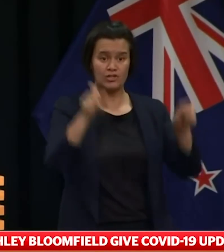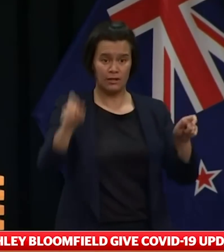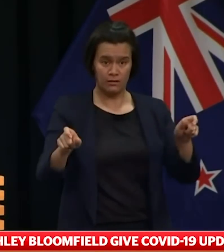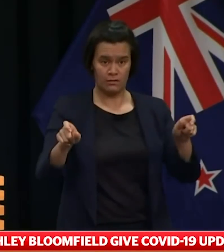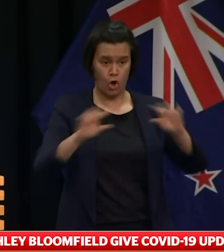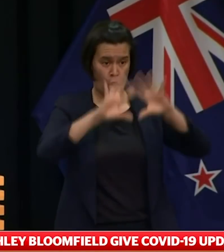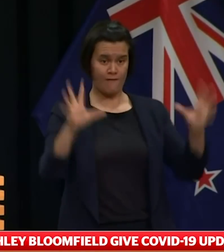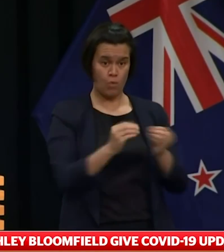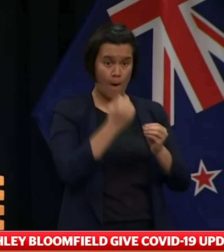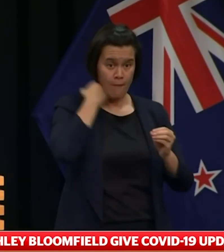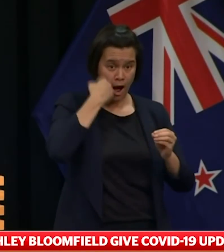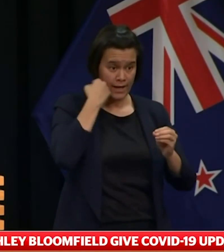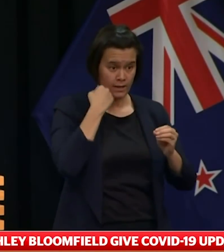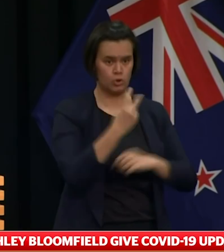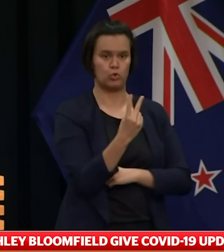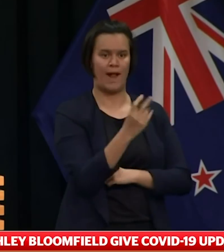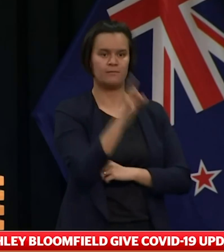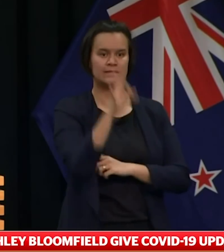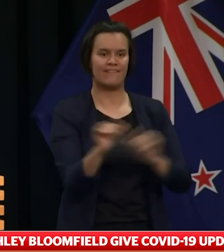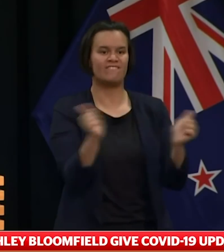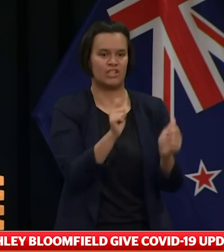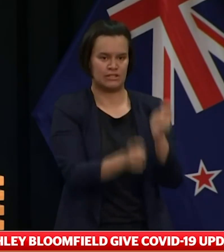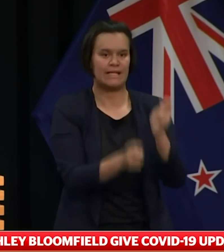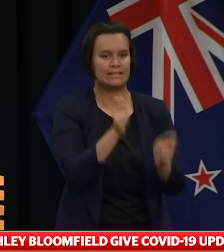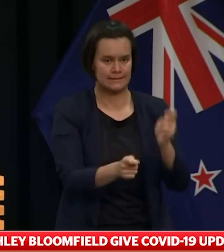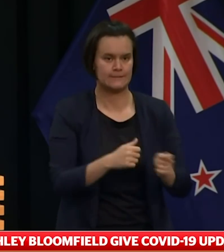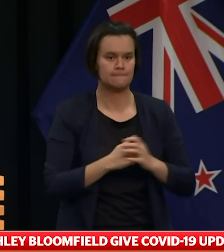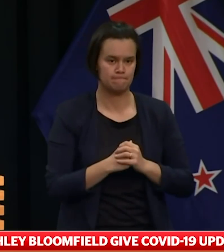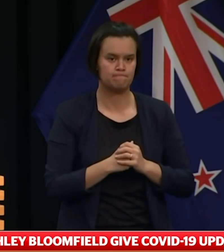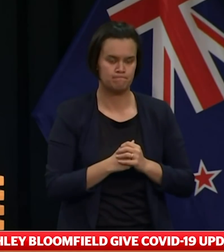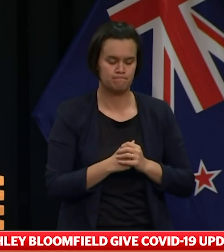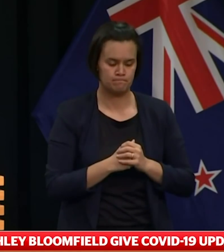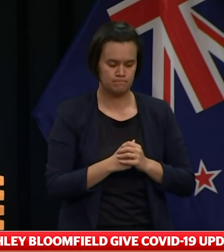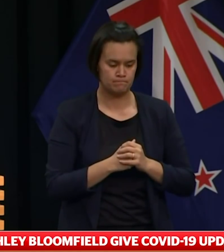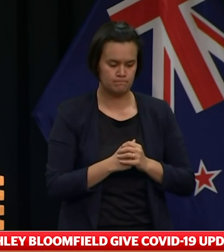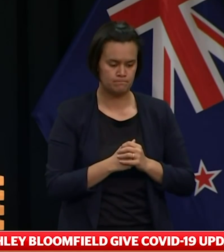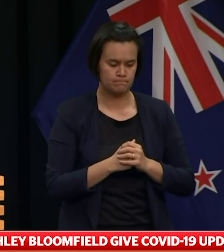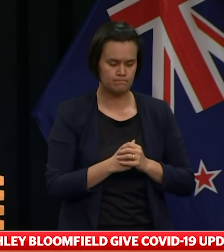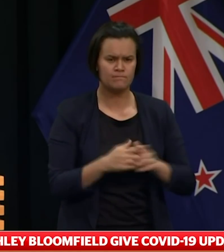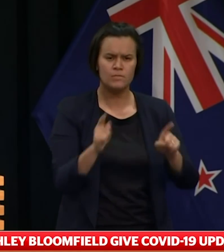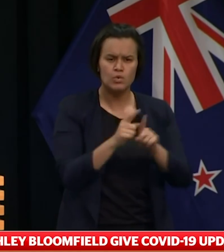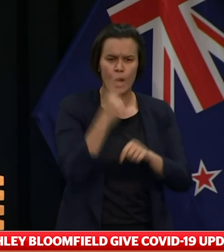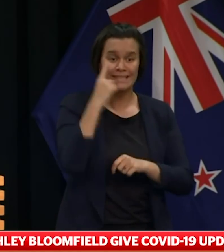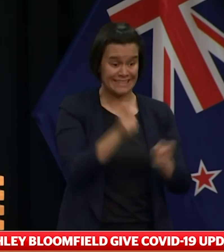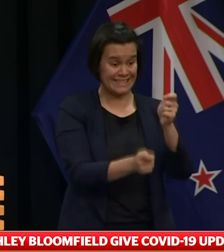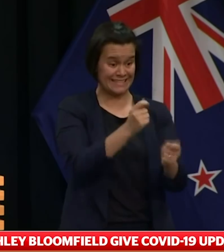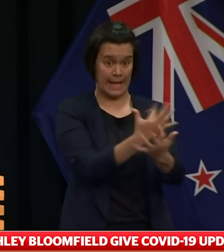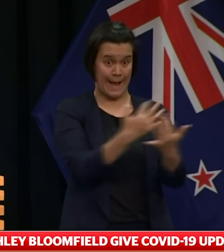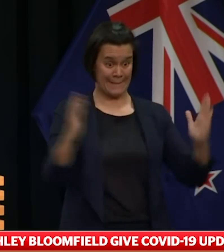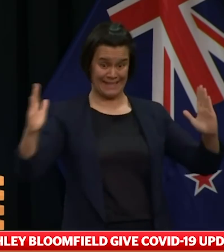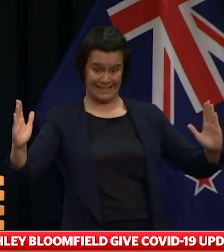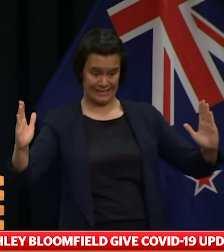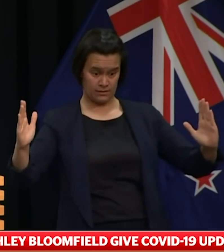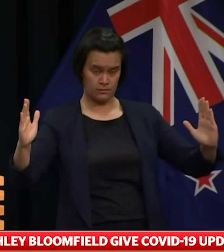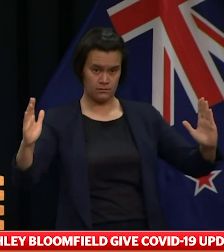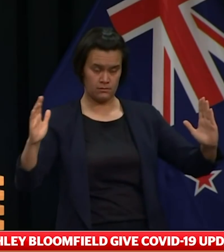us being able to identify any cases there. We've also seen a slight increase in the positivity rate up to 0.6%, whereas